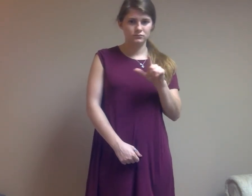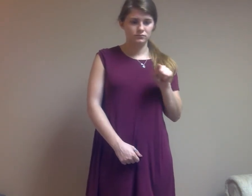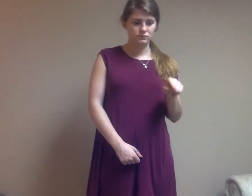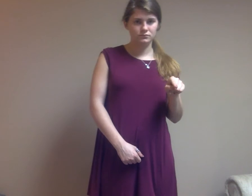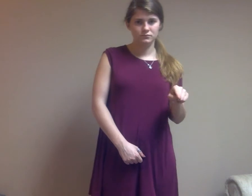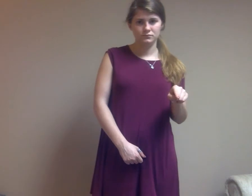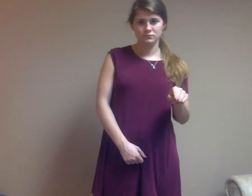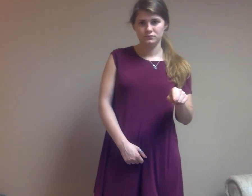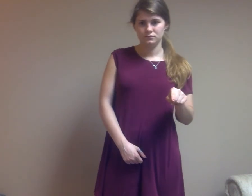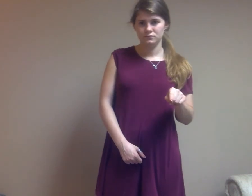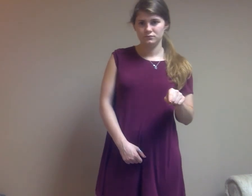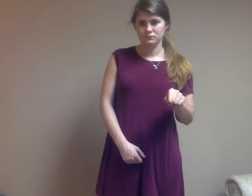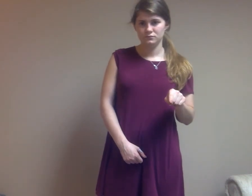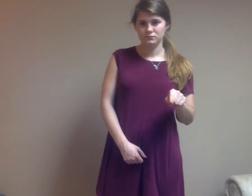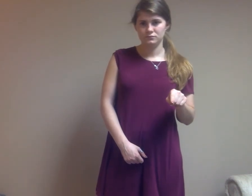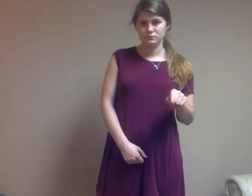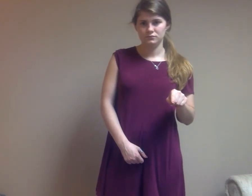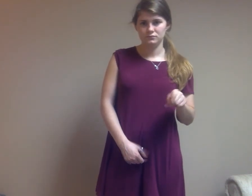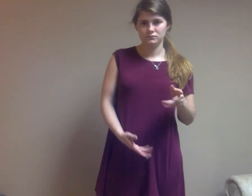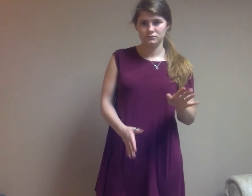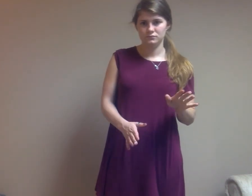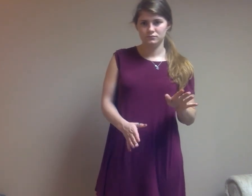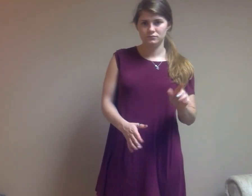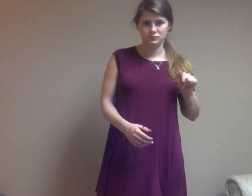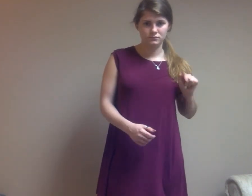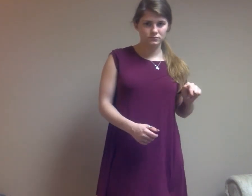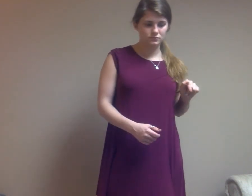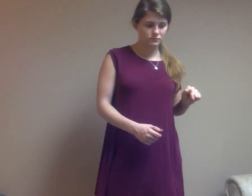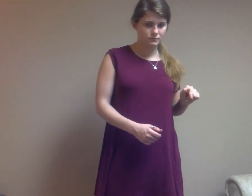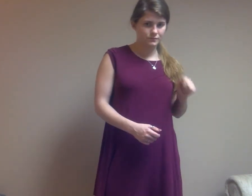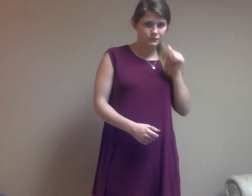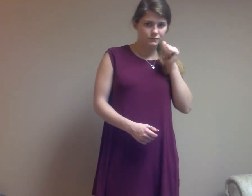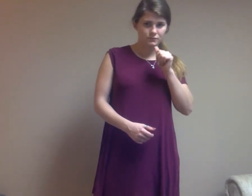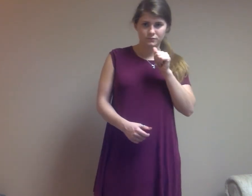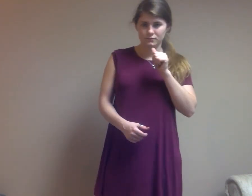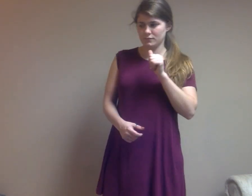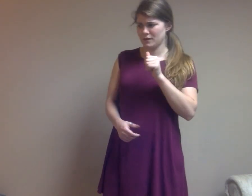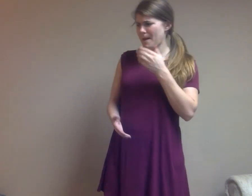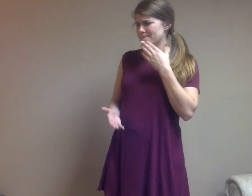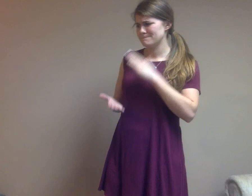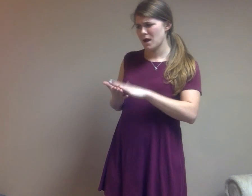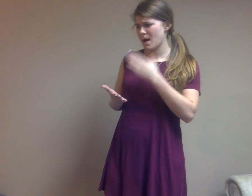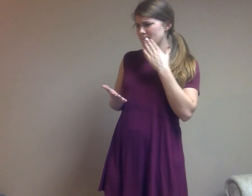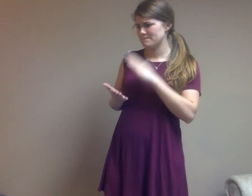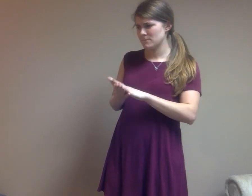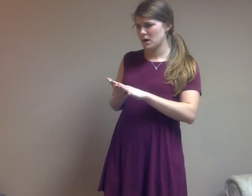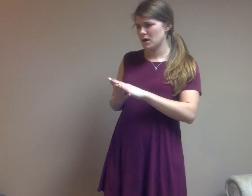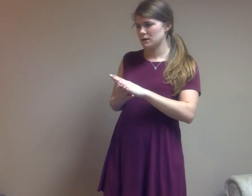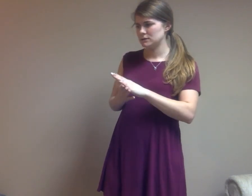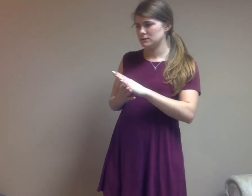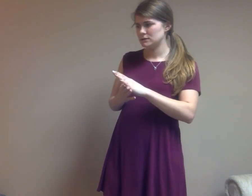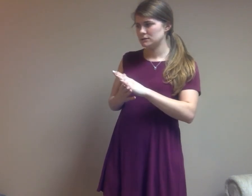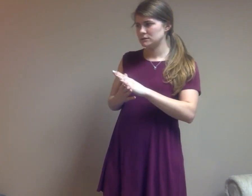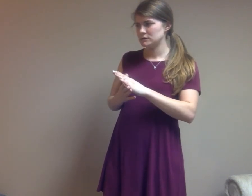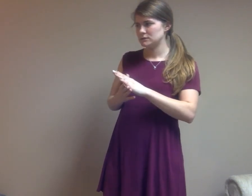bedtime. Yeah, bedtime and saying goodbye to your mum is so bad. Apart from the one here, because that was really